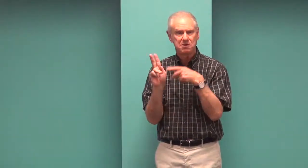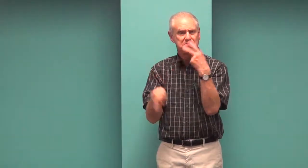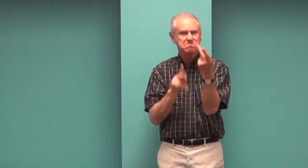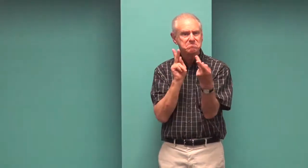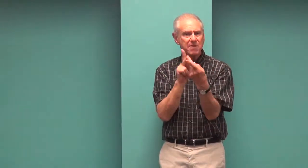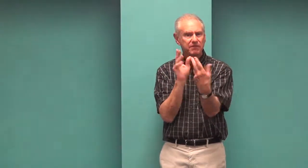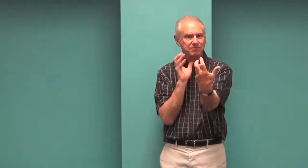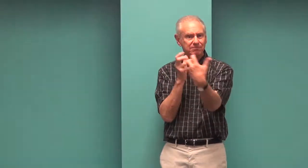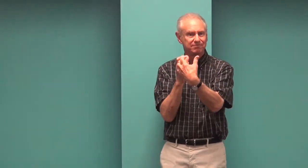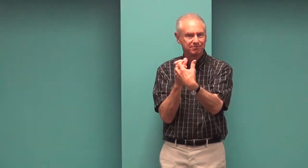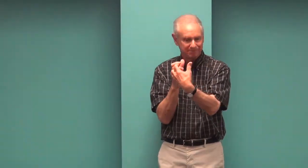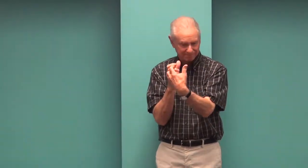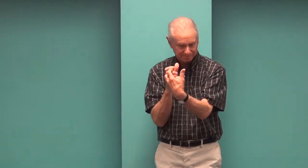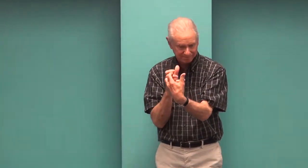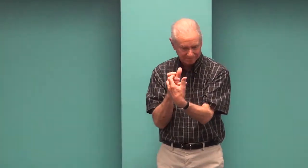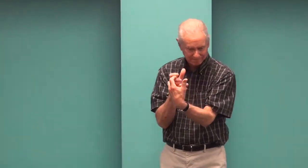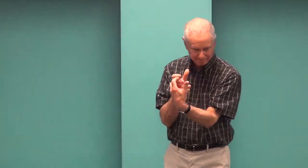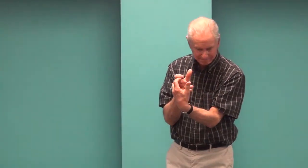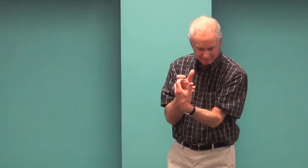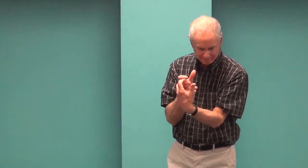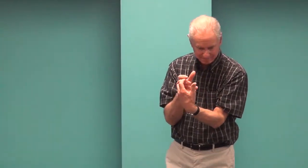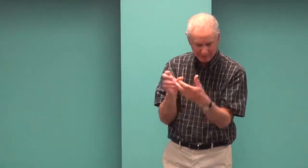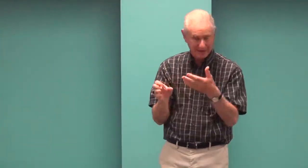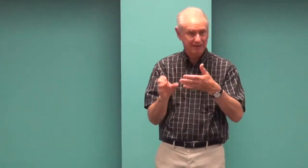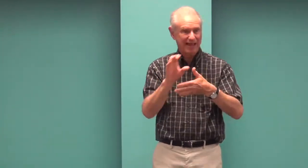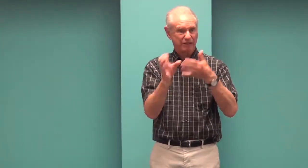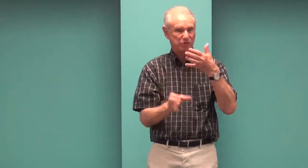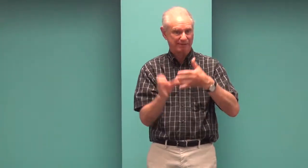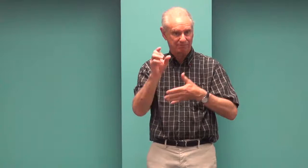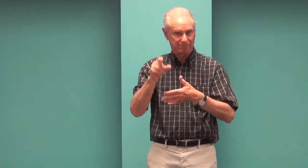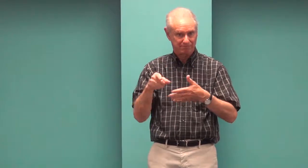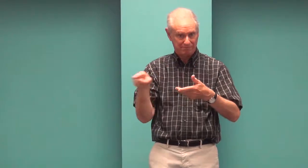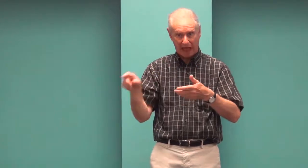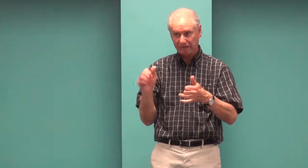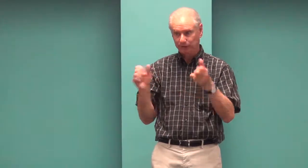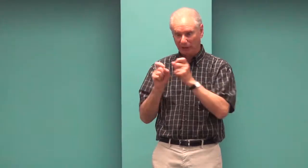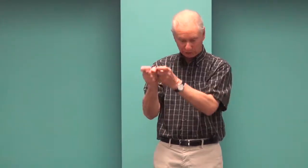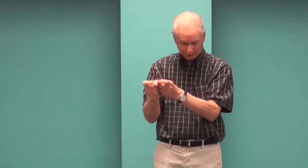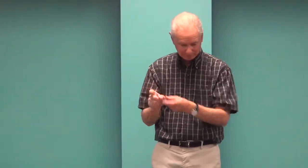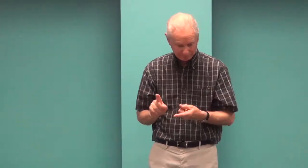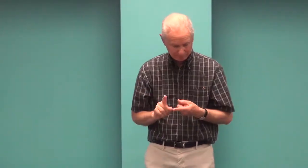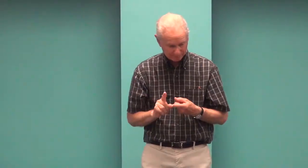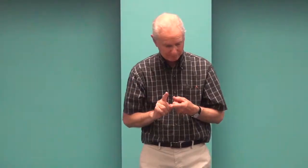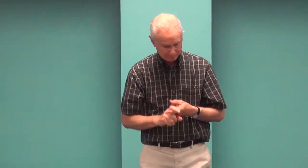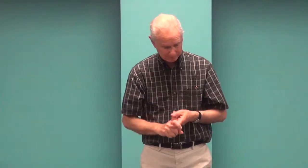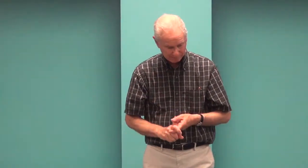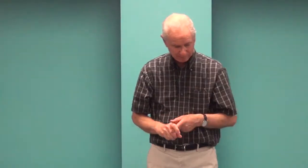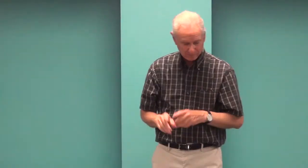Tyler is the perfect fit for all three criteria.